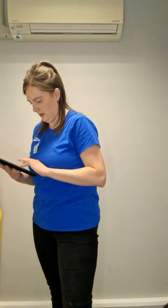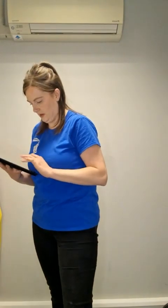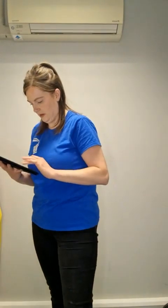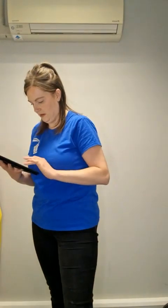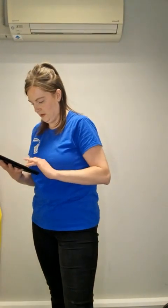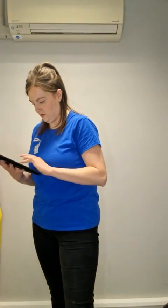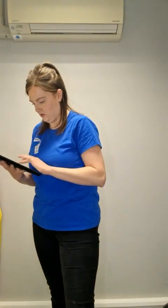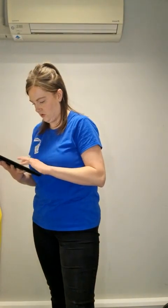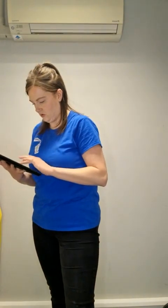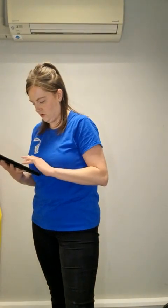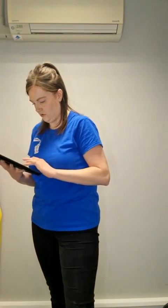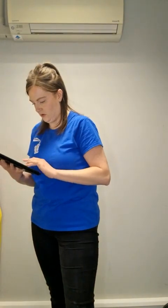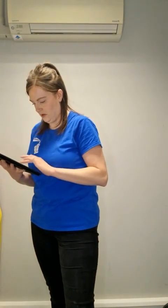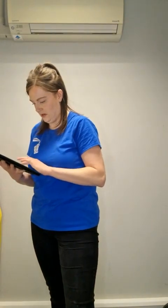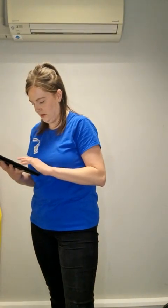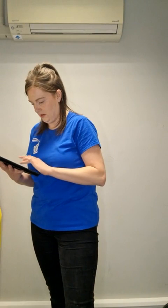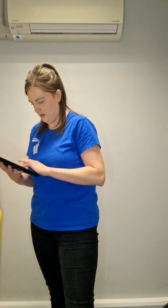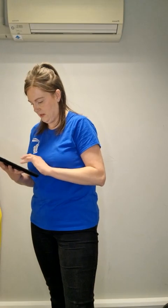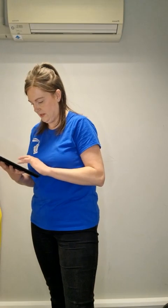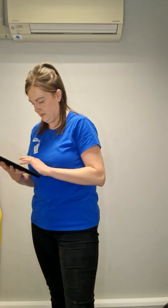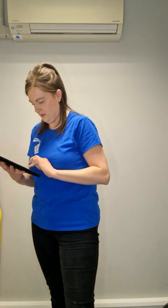Okay, let's try it this way.